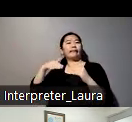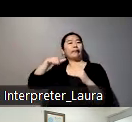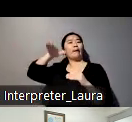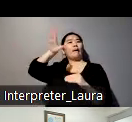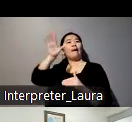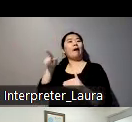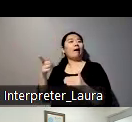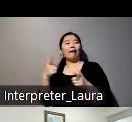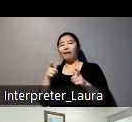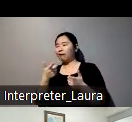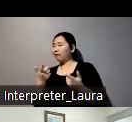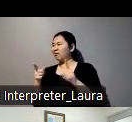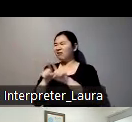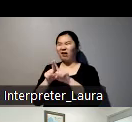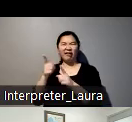is